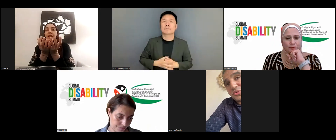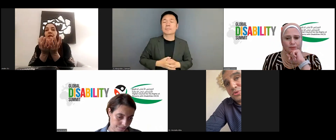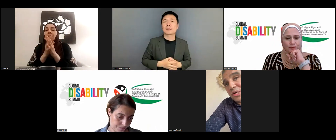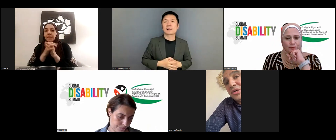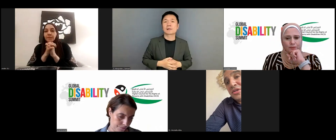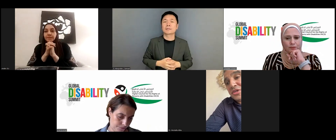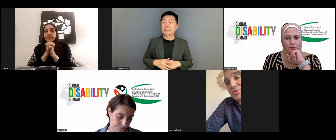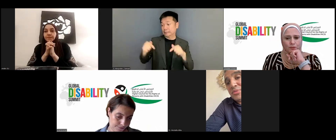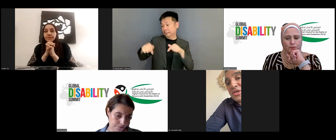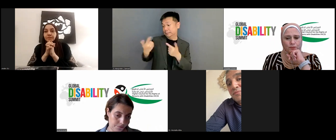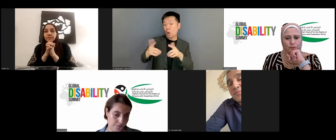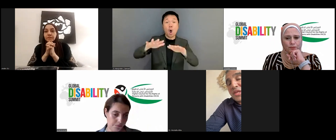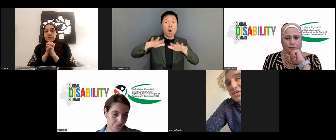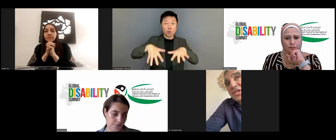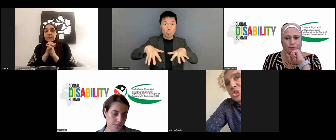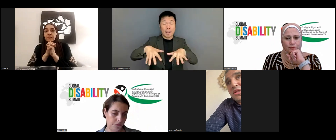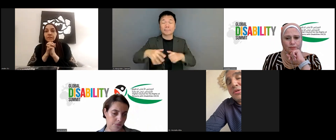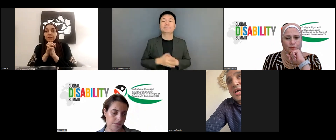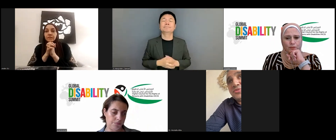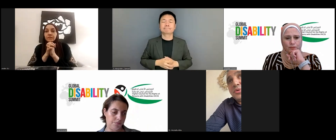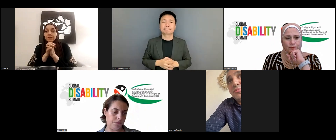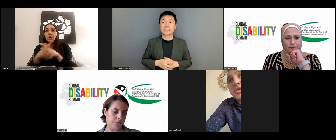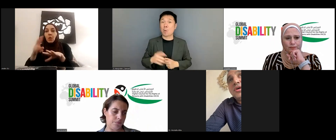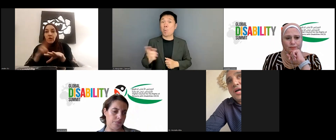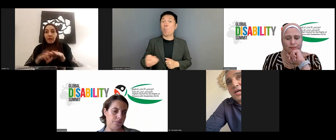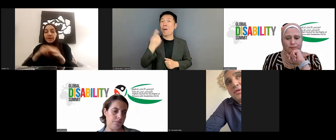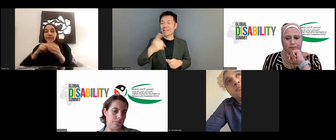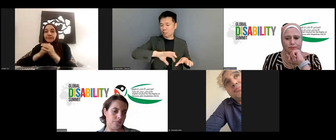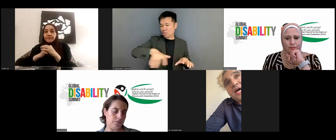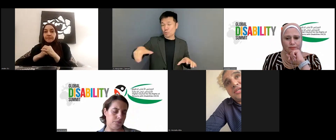of October, there will be a regional platform,